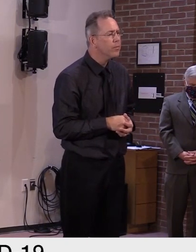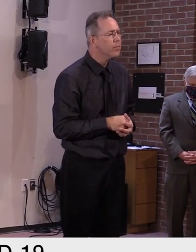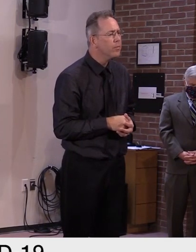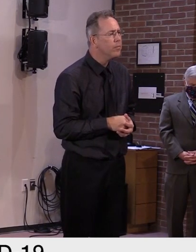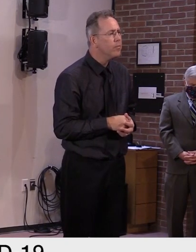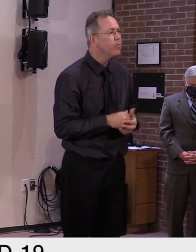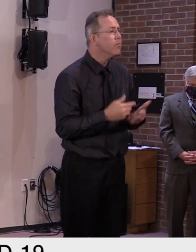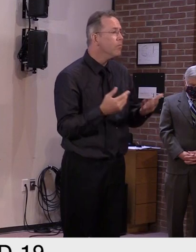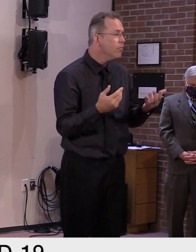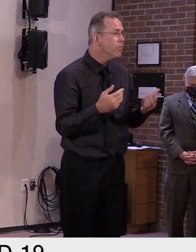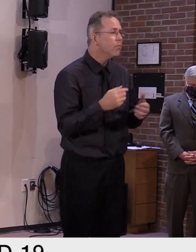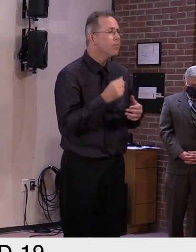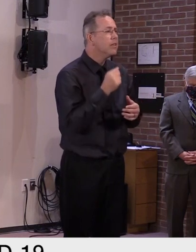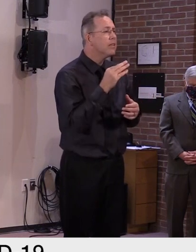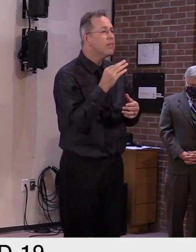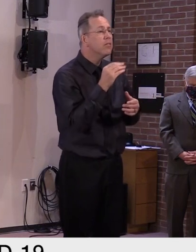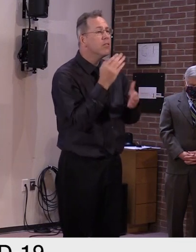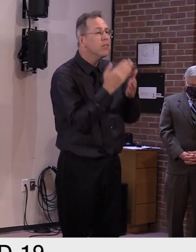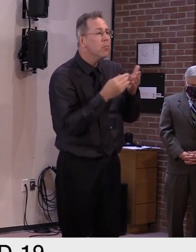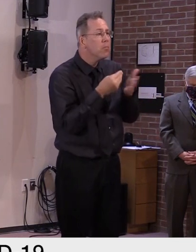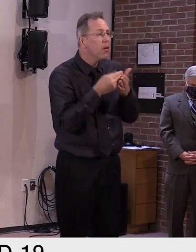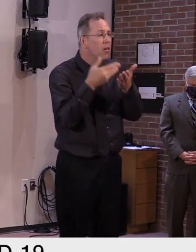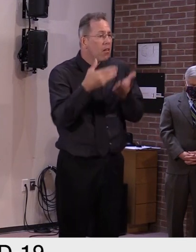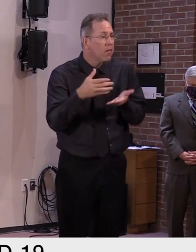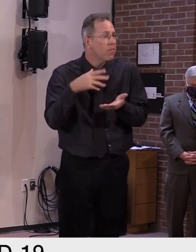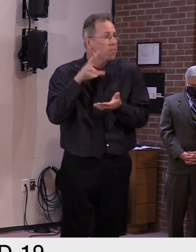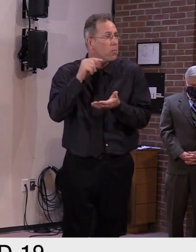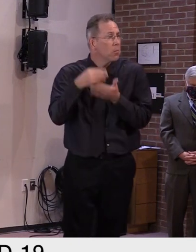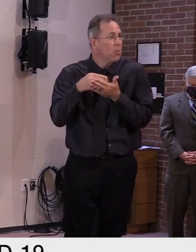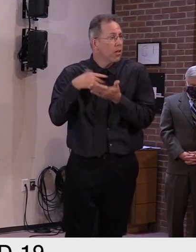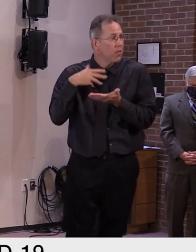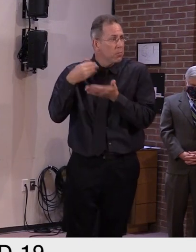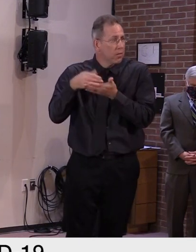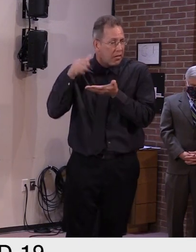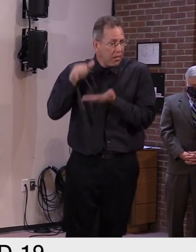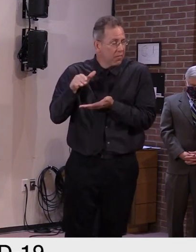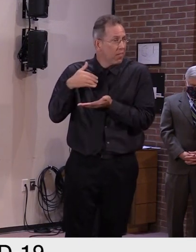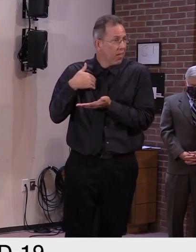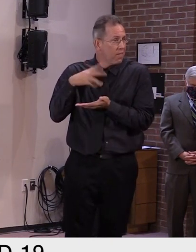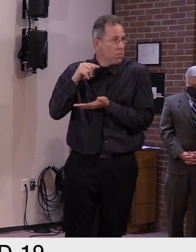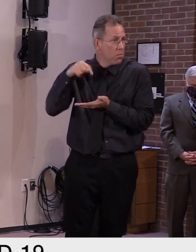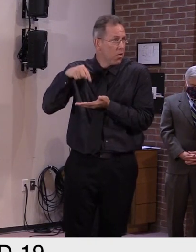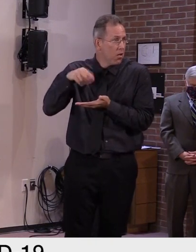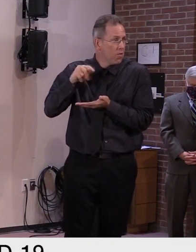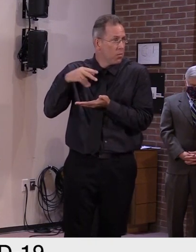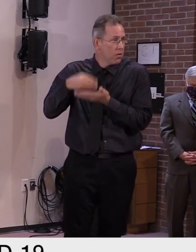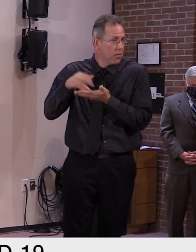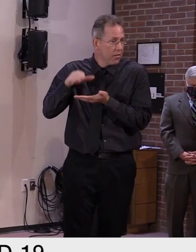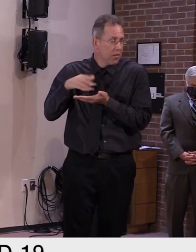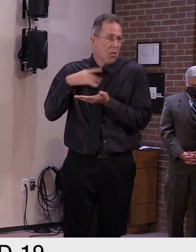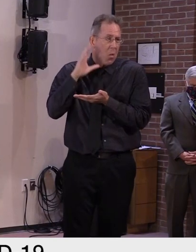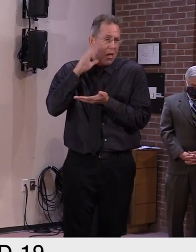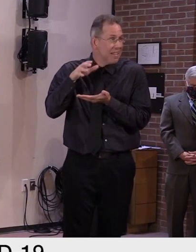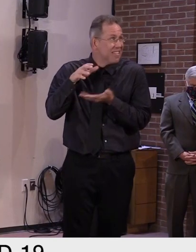have excess capacity, if there's dollars available, we're going to work over the next 3 to 4 weeks to try and